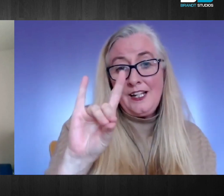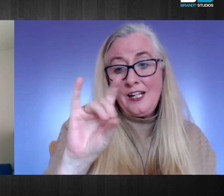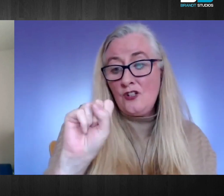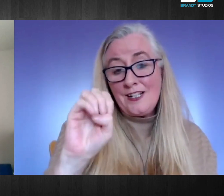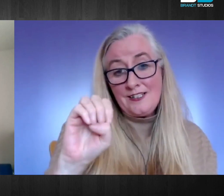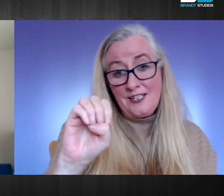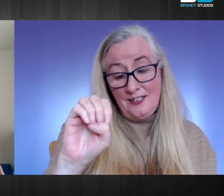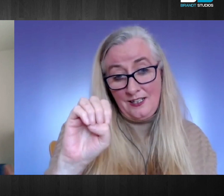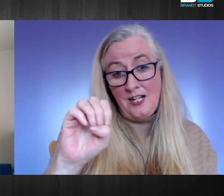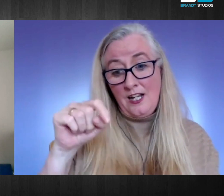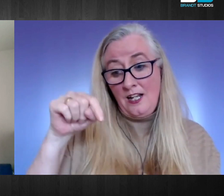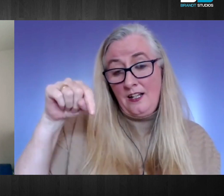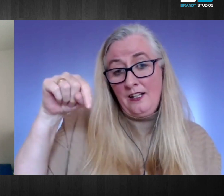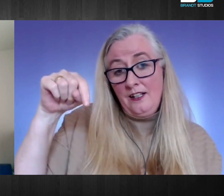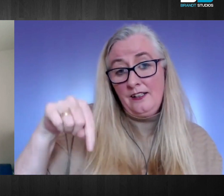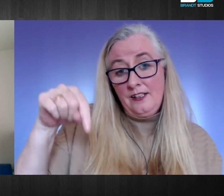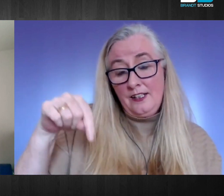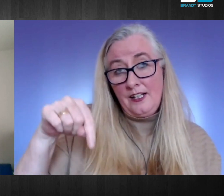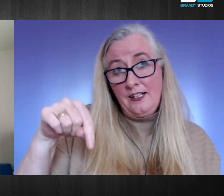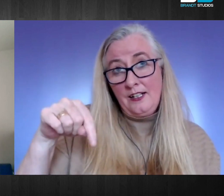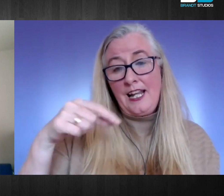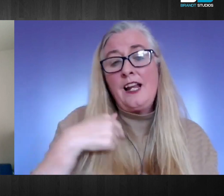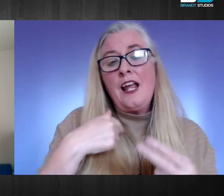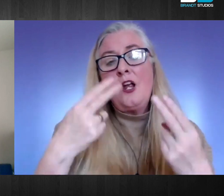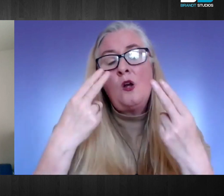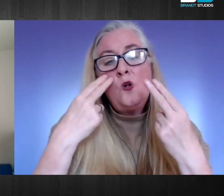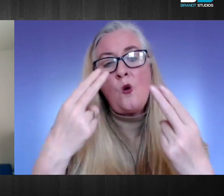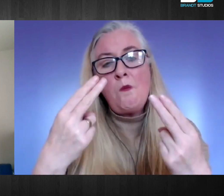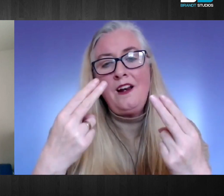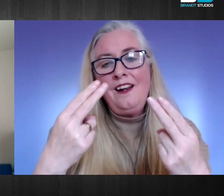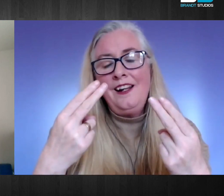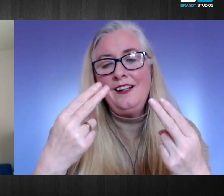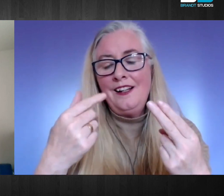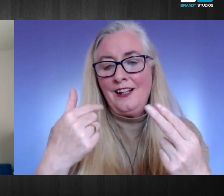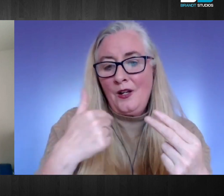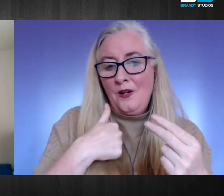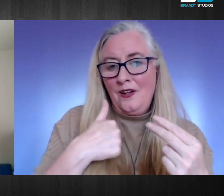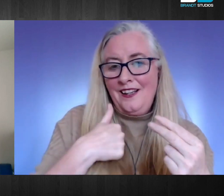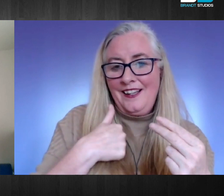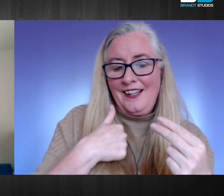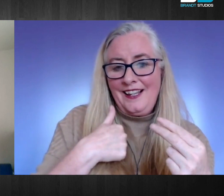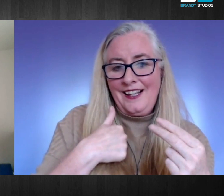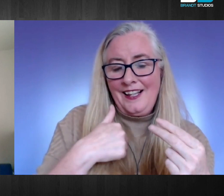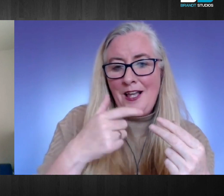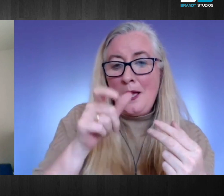doing normally a call about patient safety